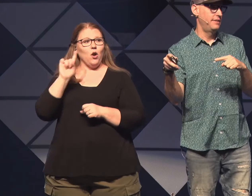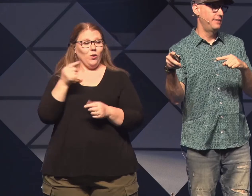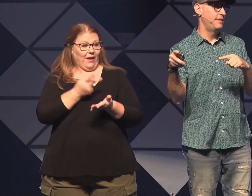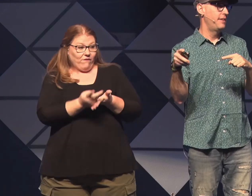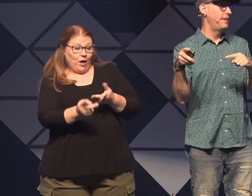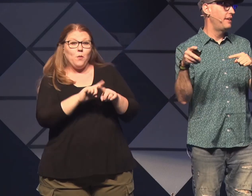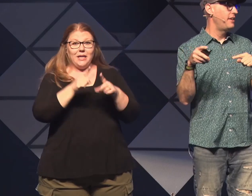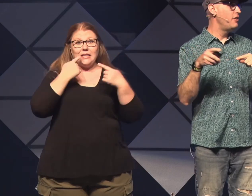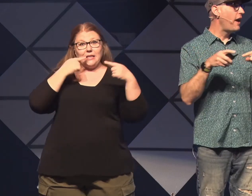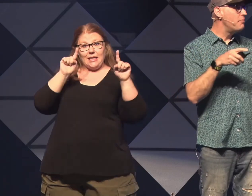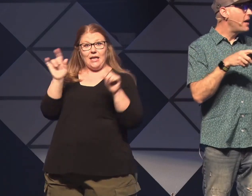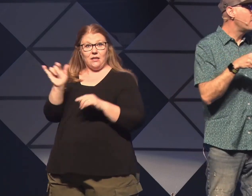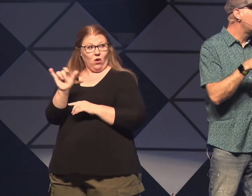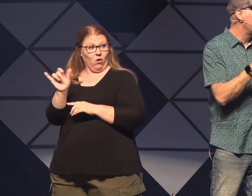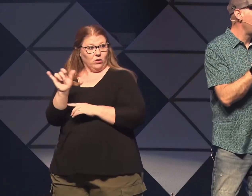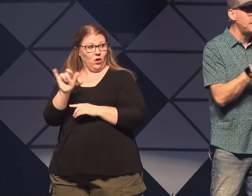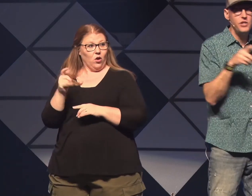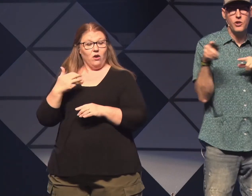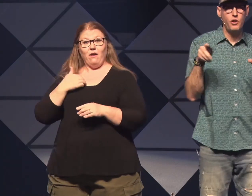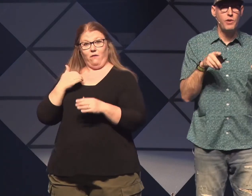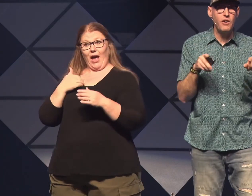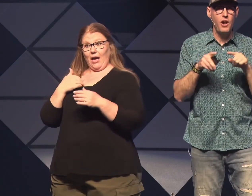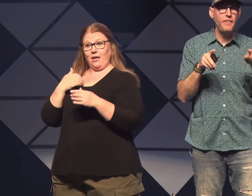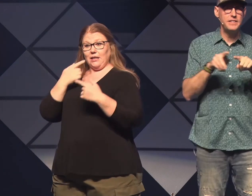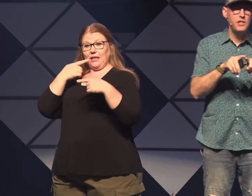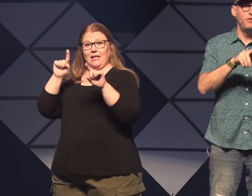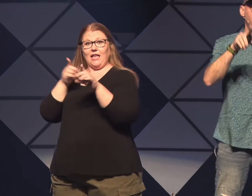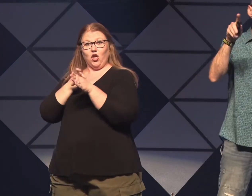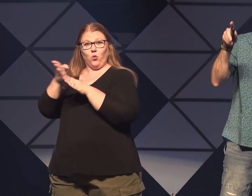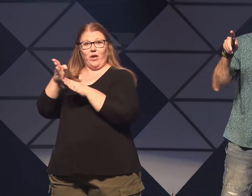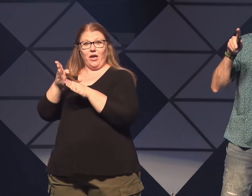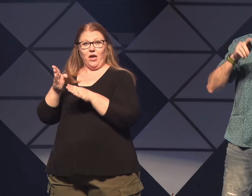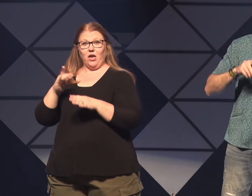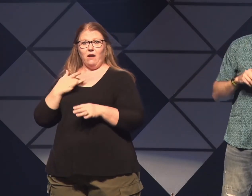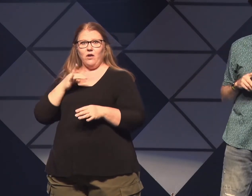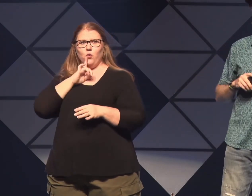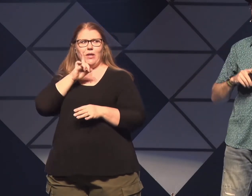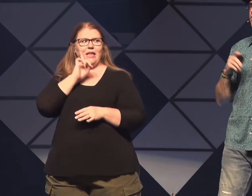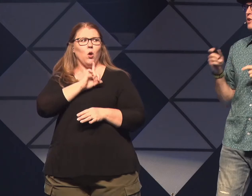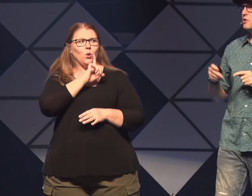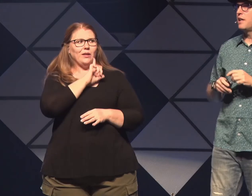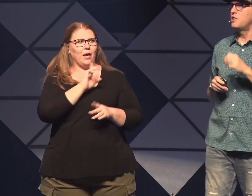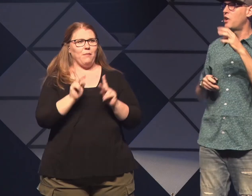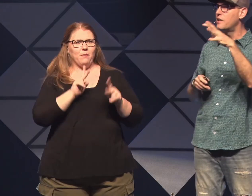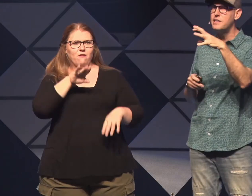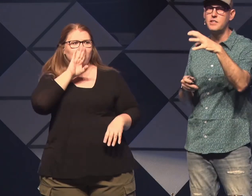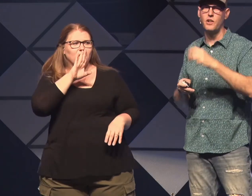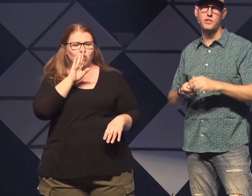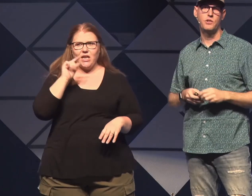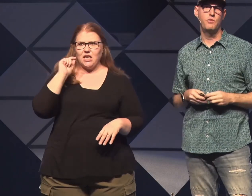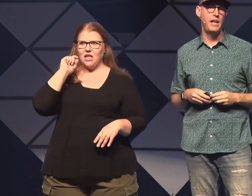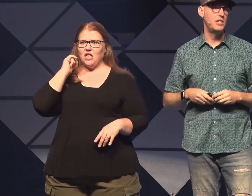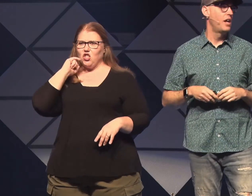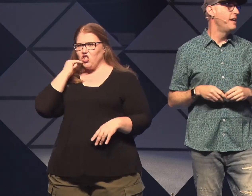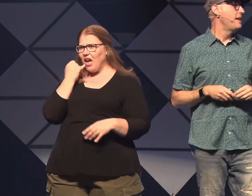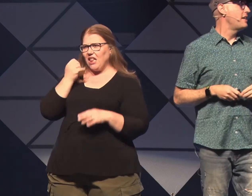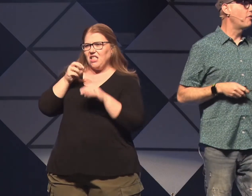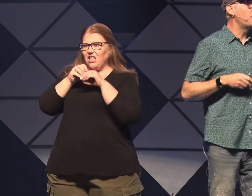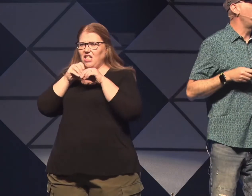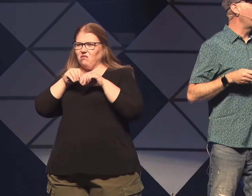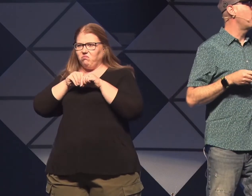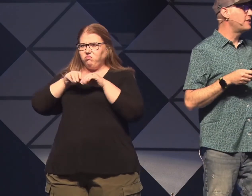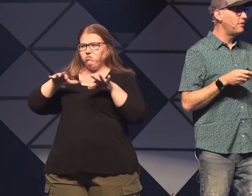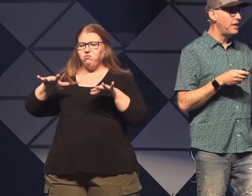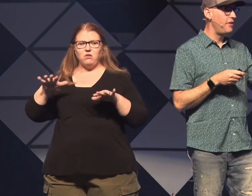success. You've had a measure of success in your career, and all of a sudden you feel really lonely. People are frustrated. Jealousy starts to rage. You